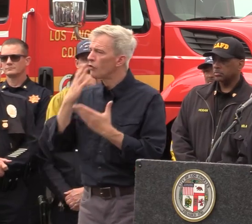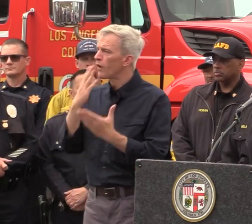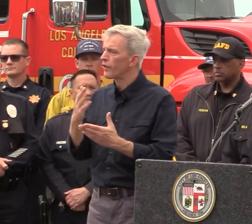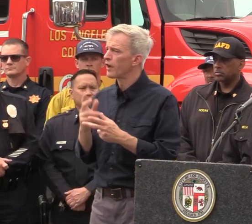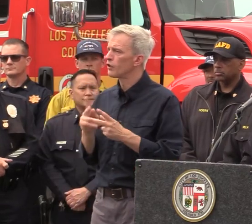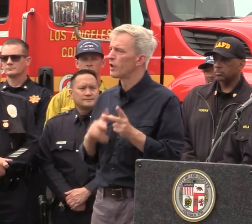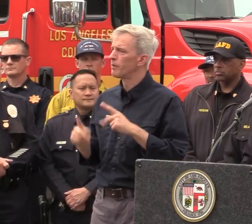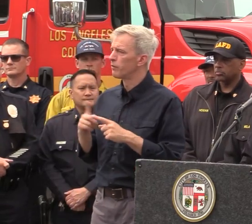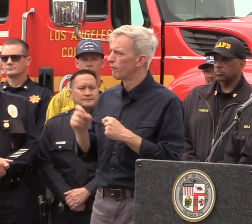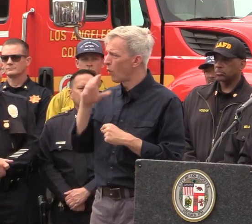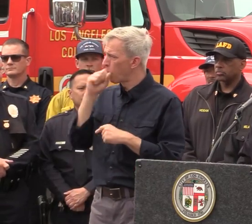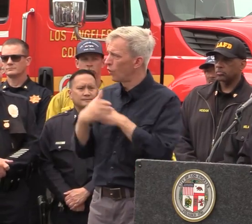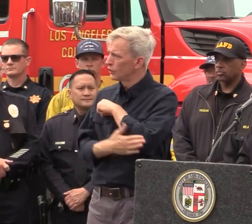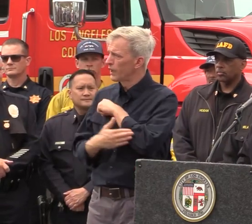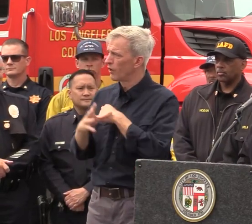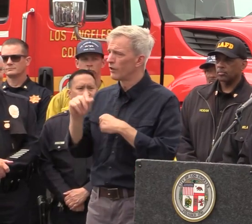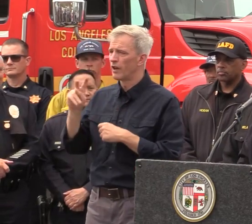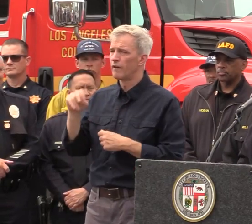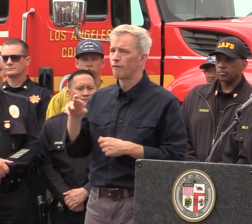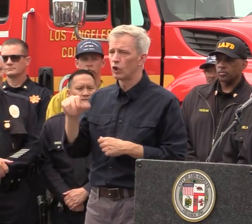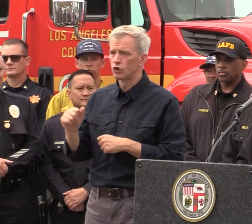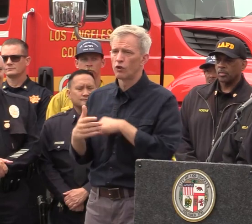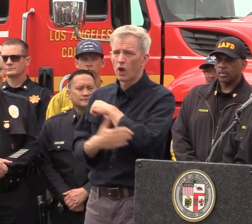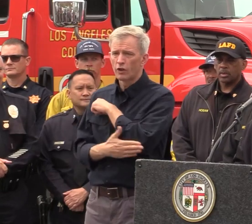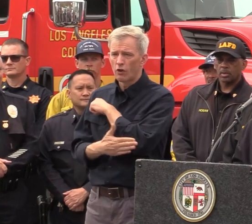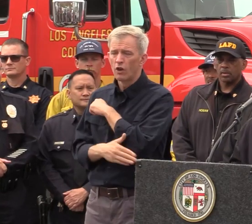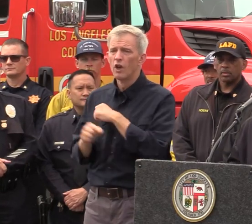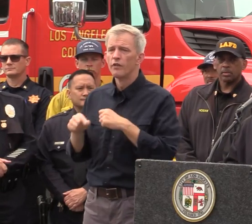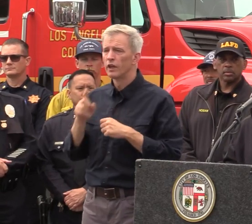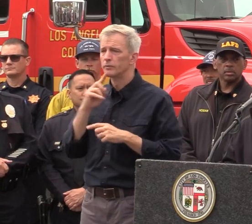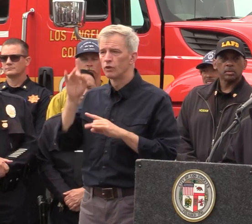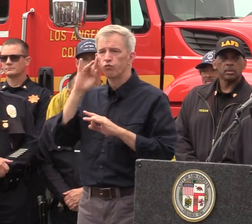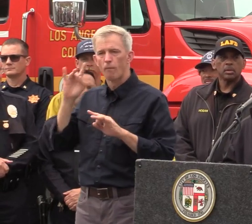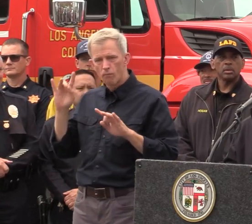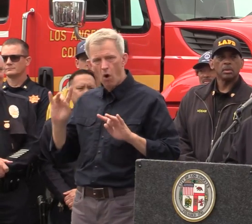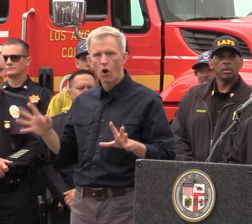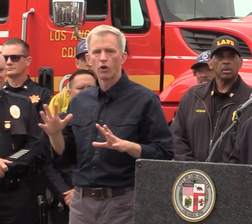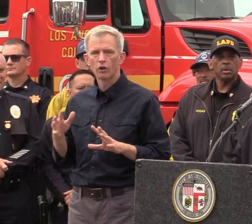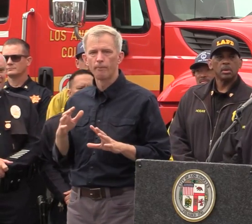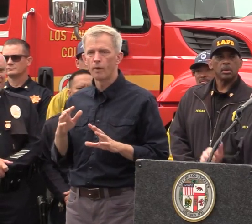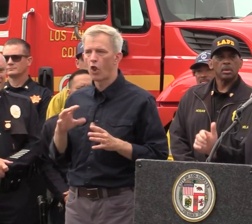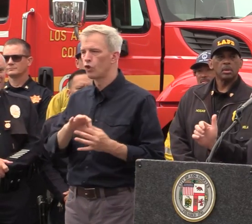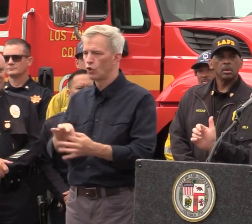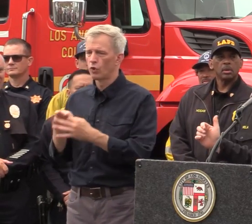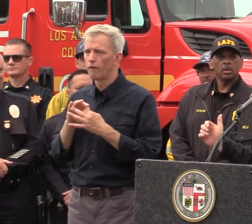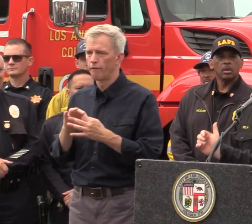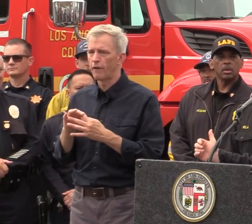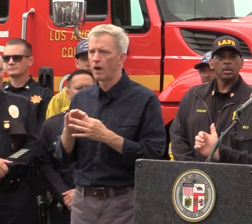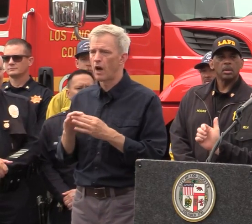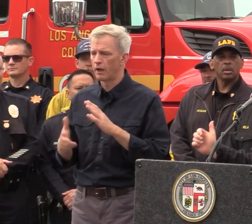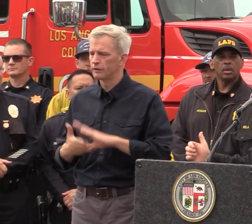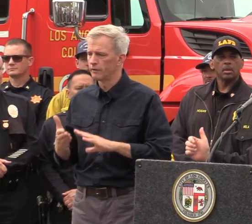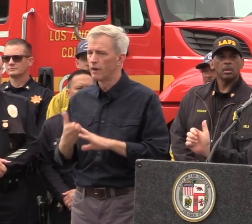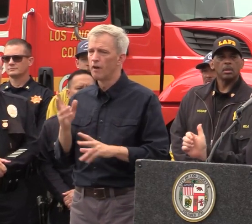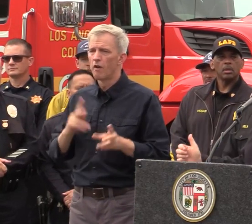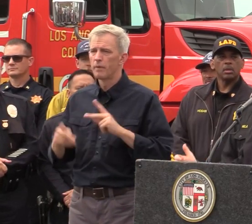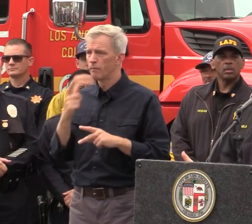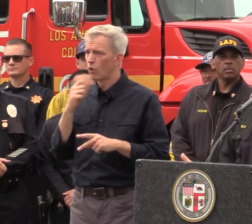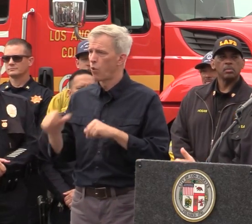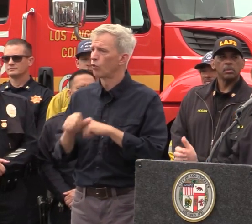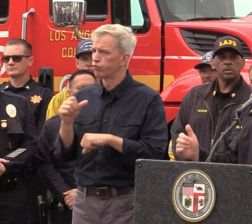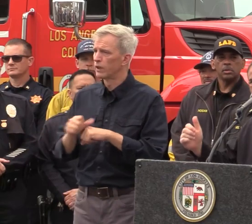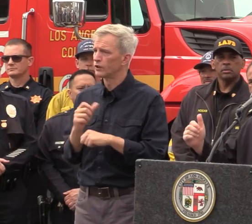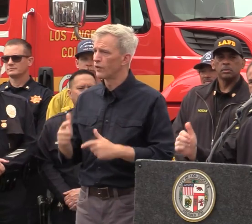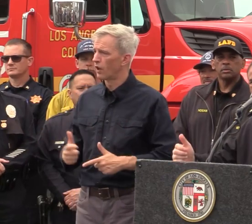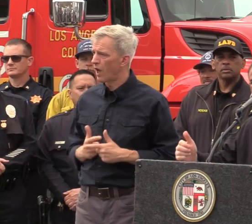from Ventura County. This has been a remarkable unified command of people who are putting their lives on the